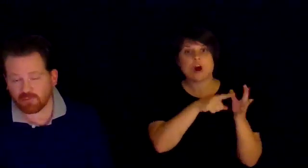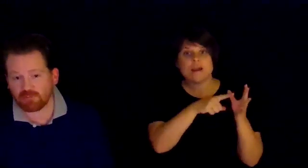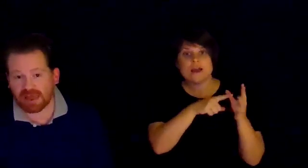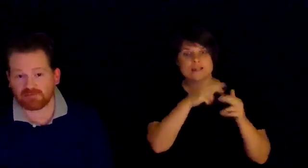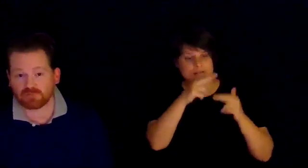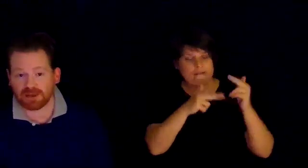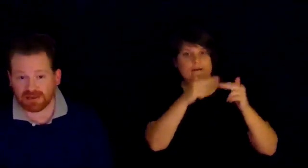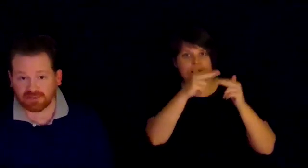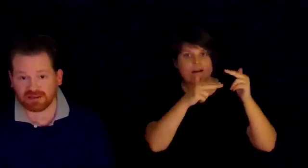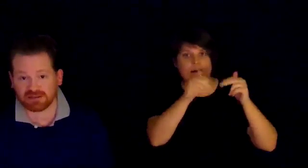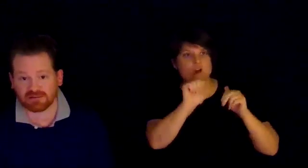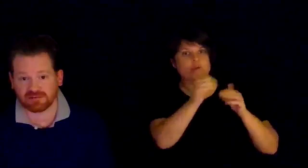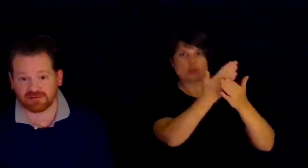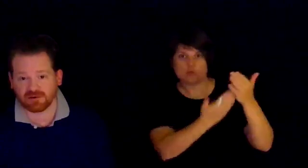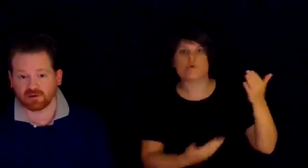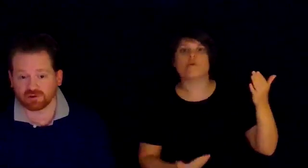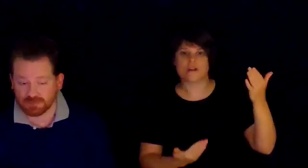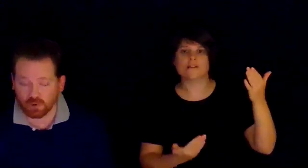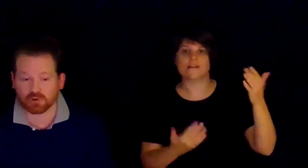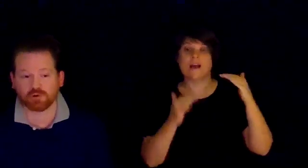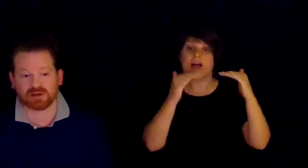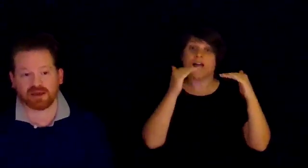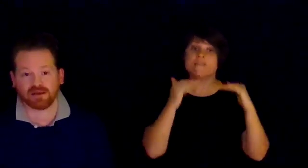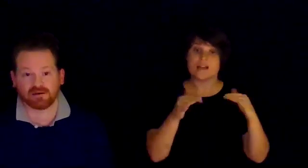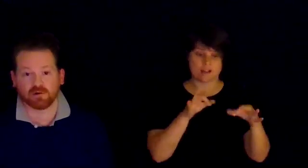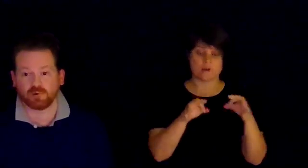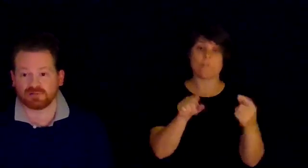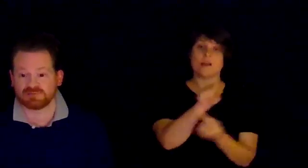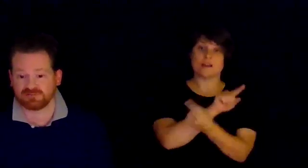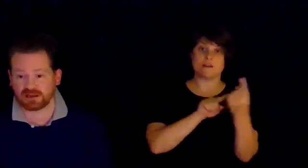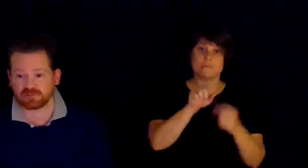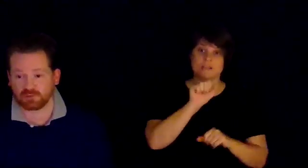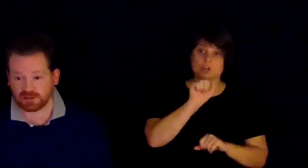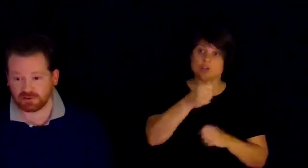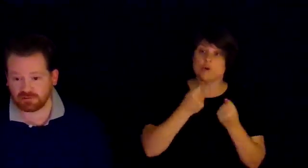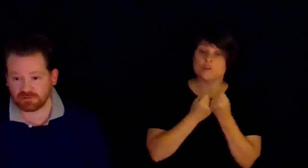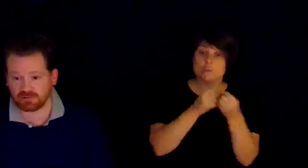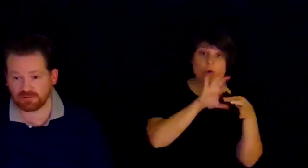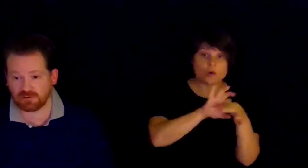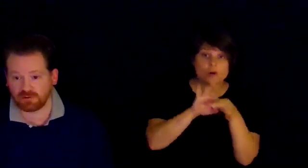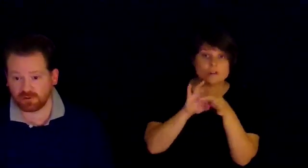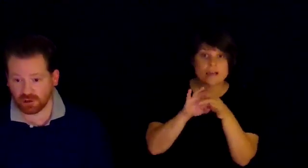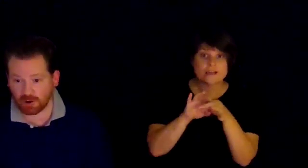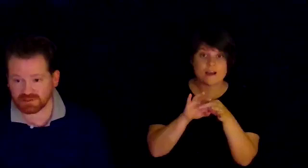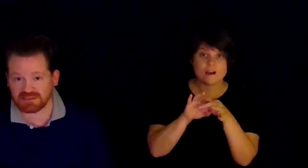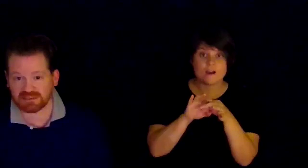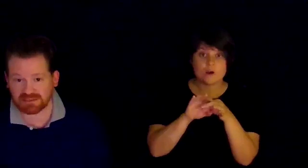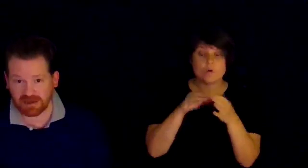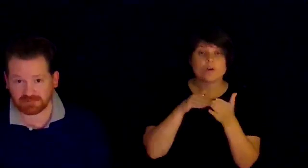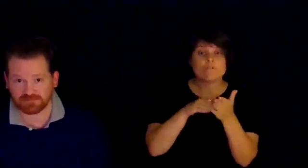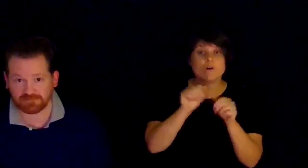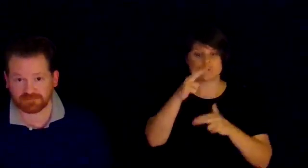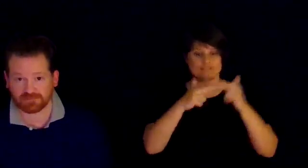And then when we have your planning meeting, your support coordinator will have developed with you your goals